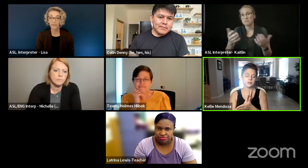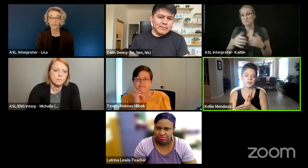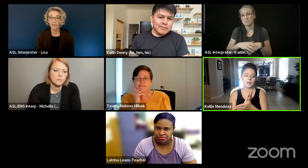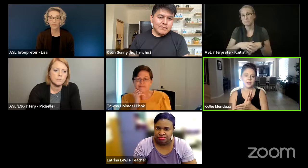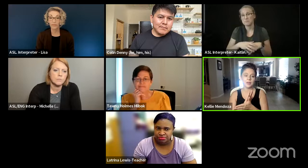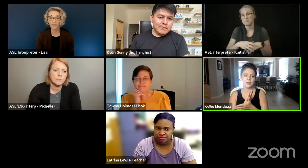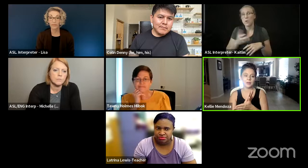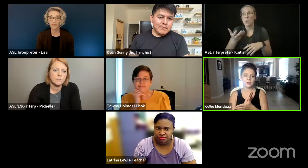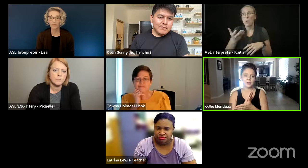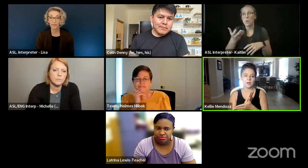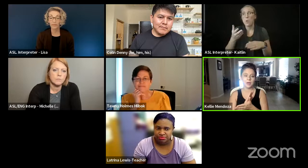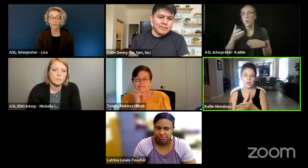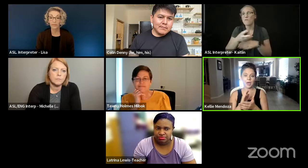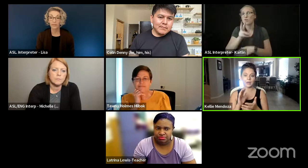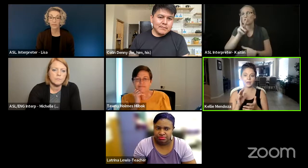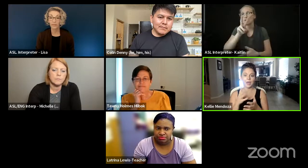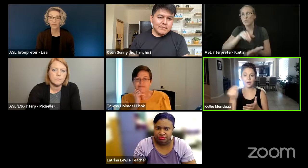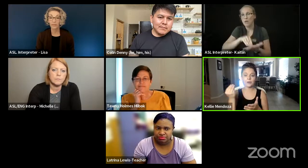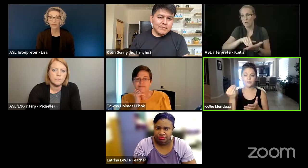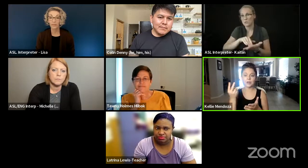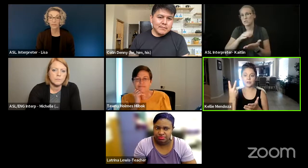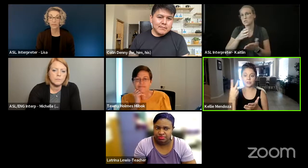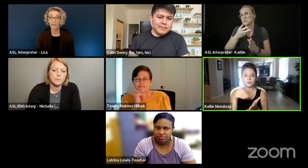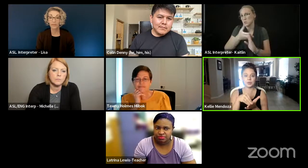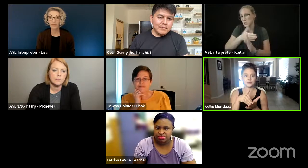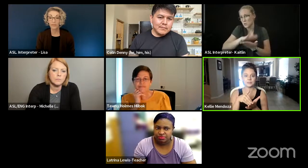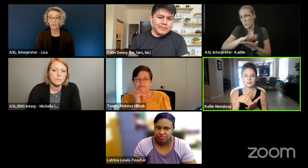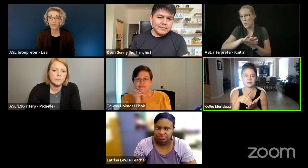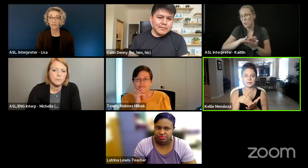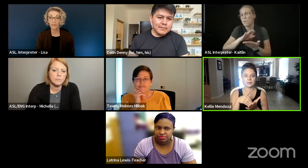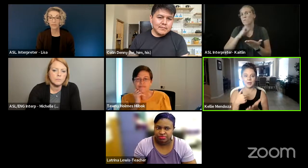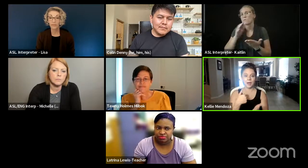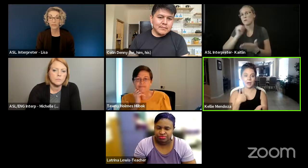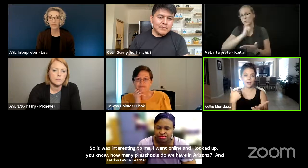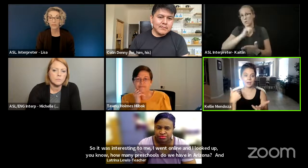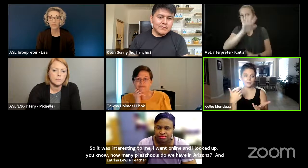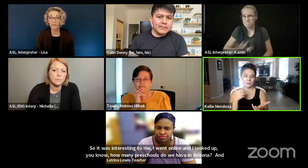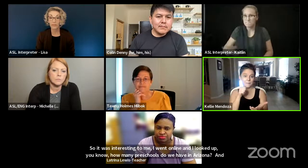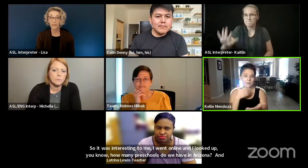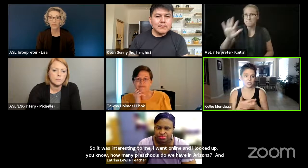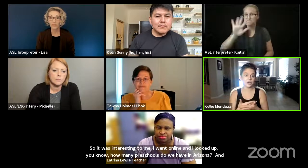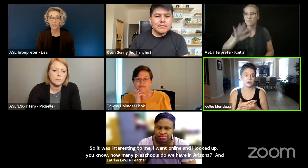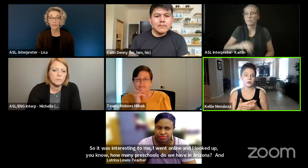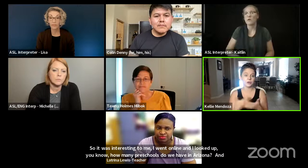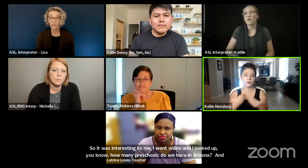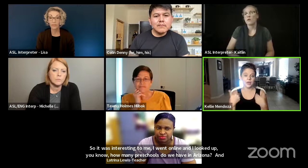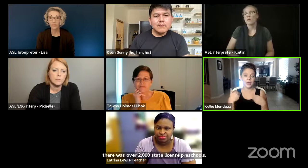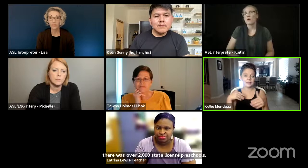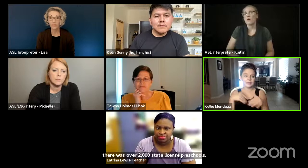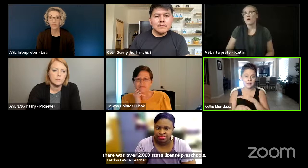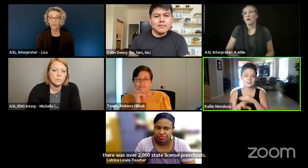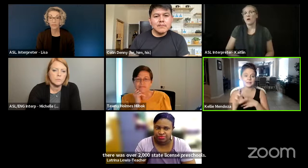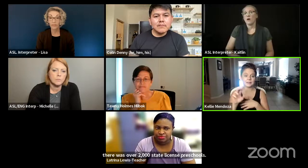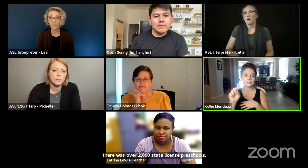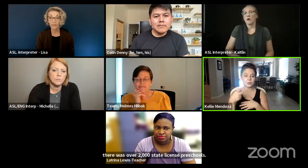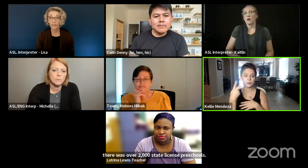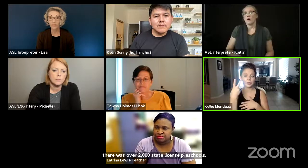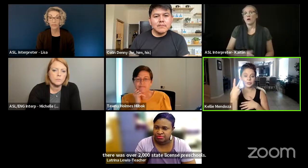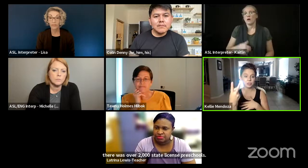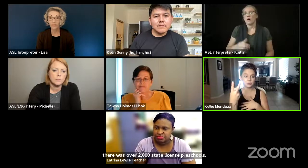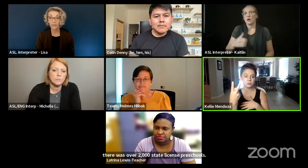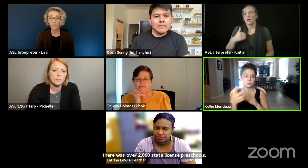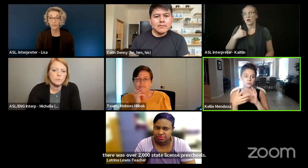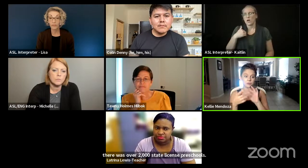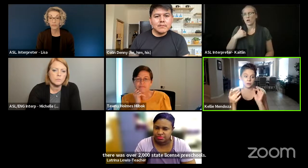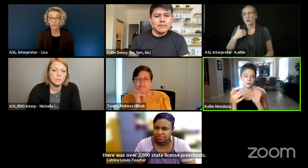preschools. And out of that 2,000, my daughter has access to